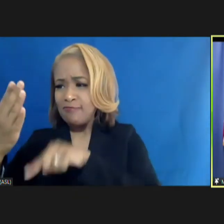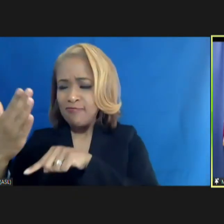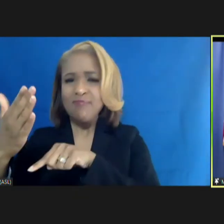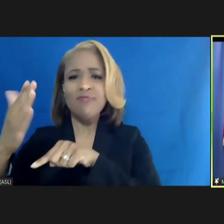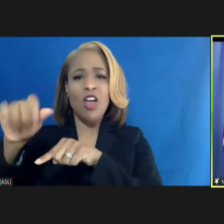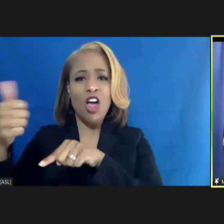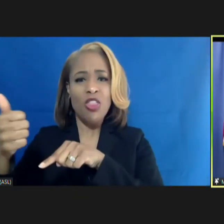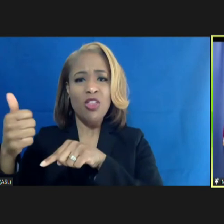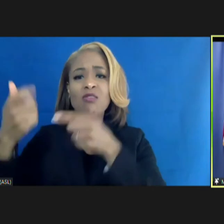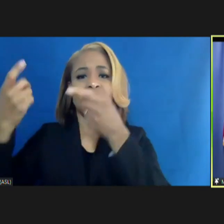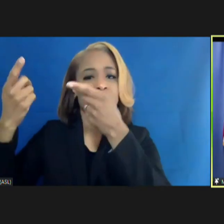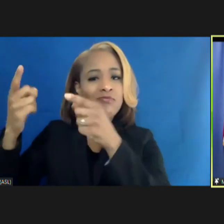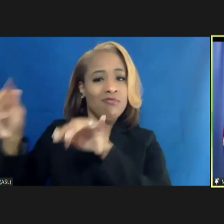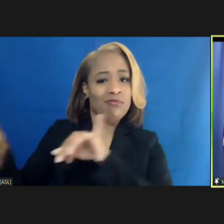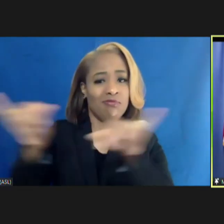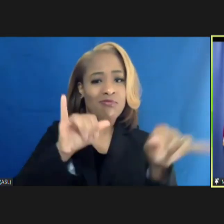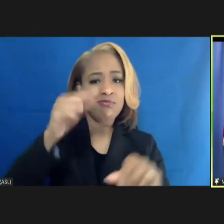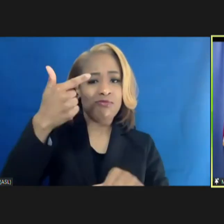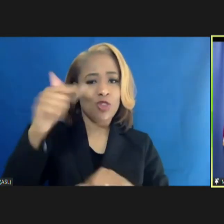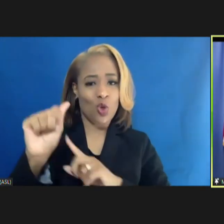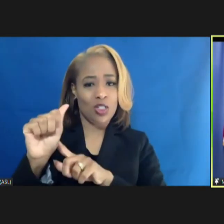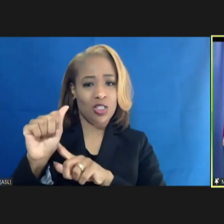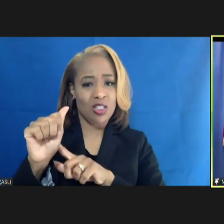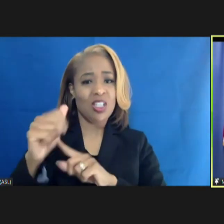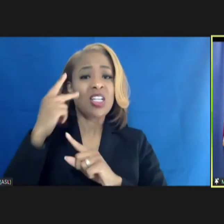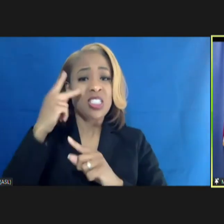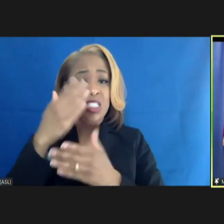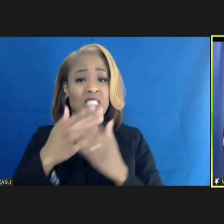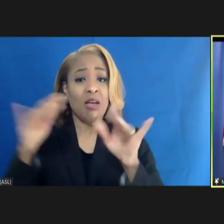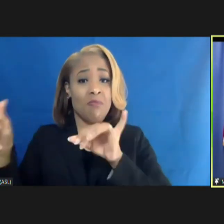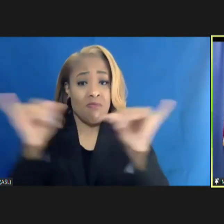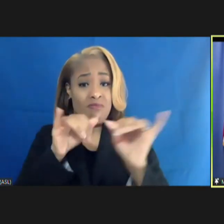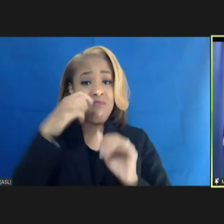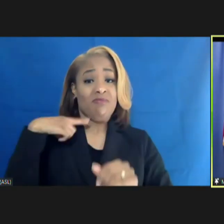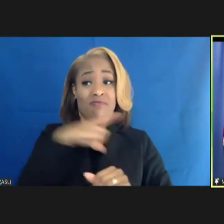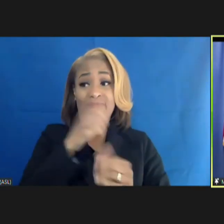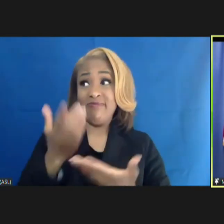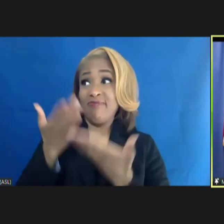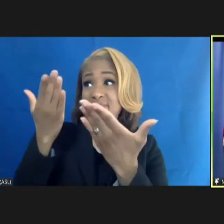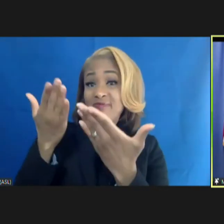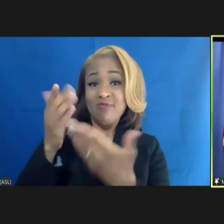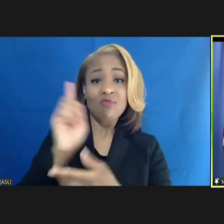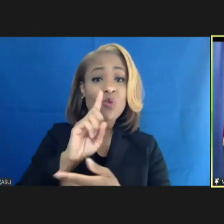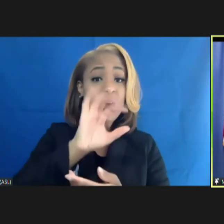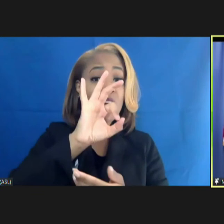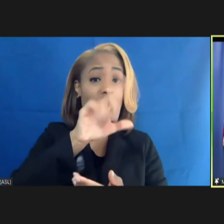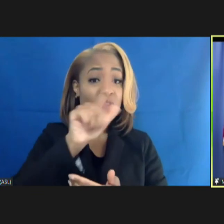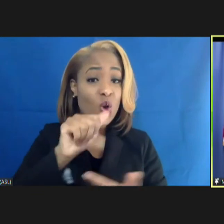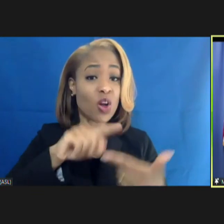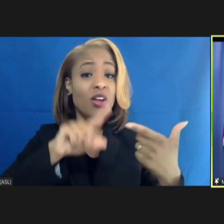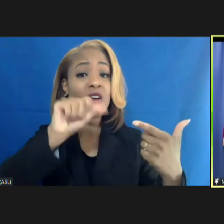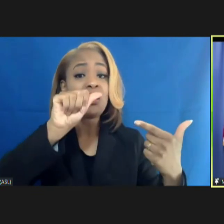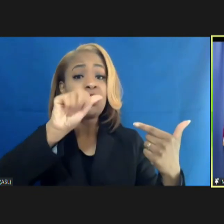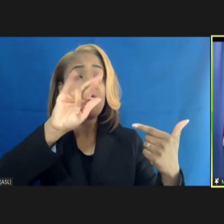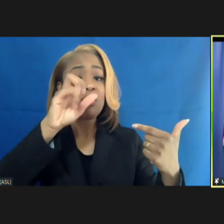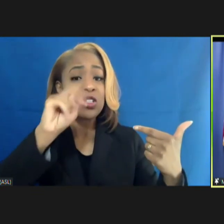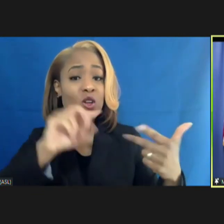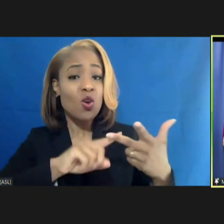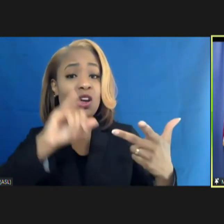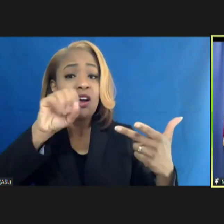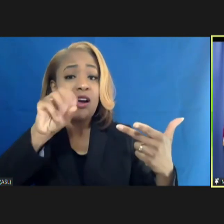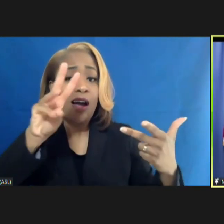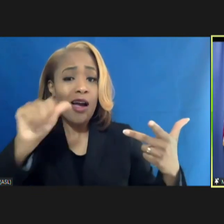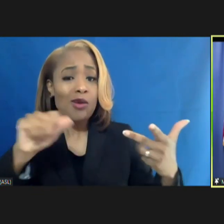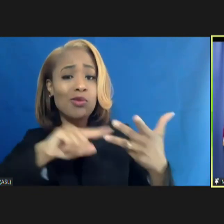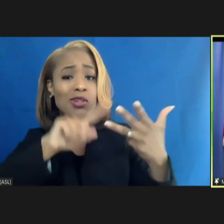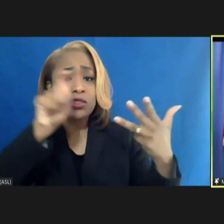in Georgia. We've seen nearly identical legislation also introduced in Florida, Arizona, Iowa, Texas, Montana,